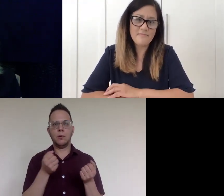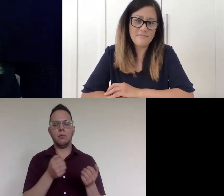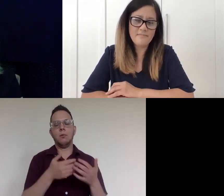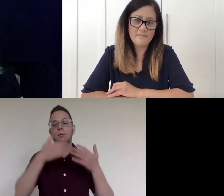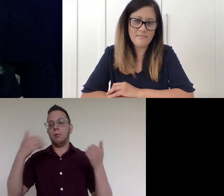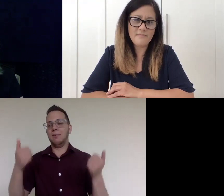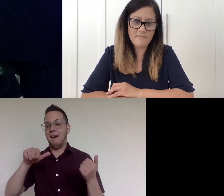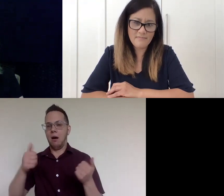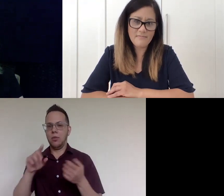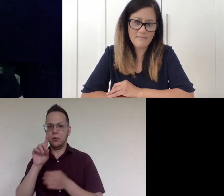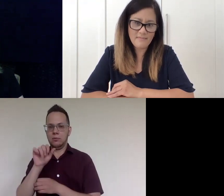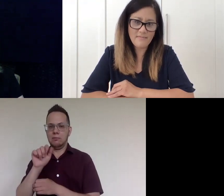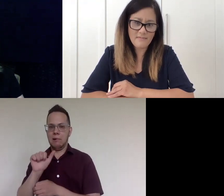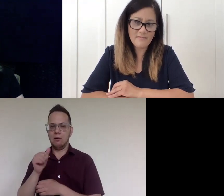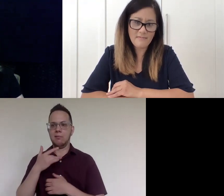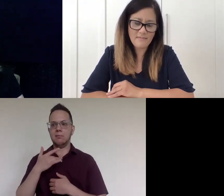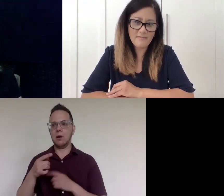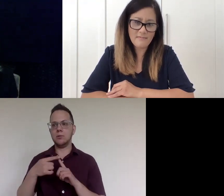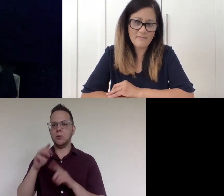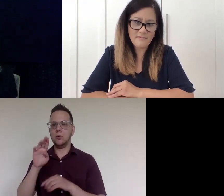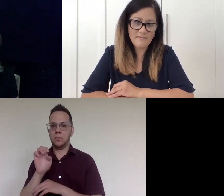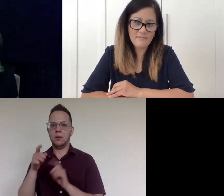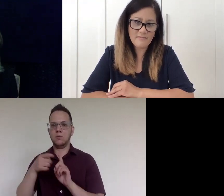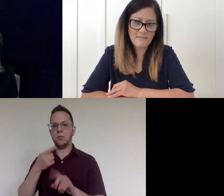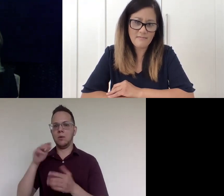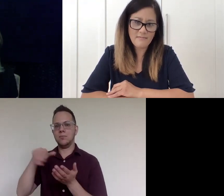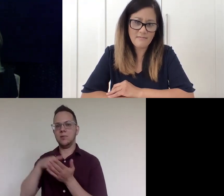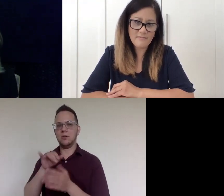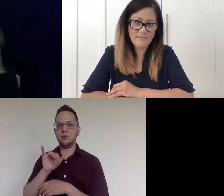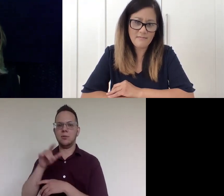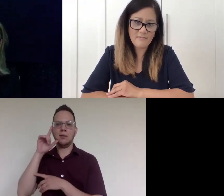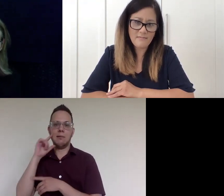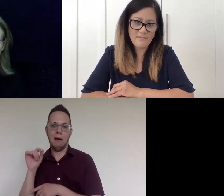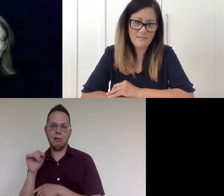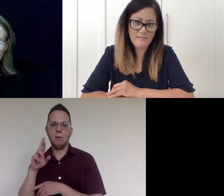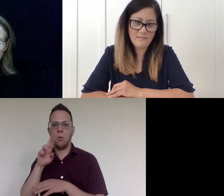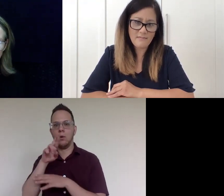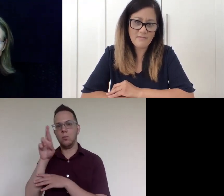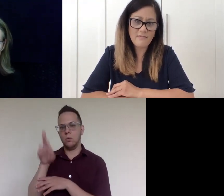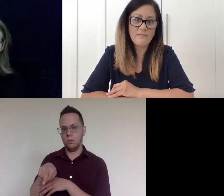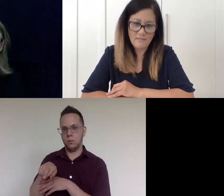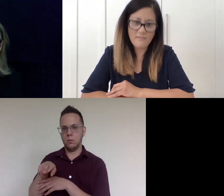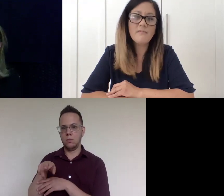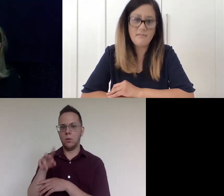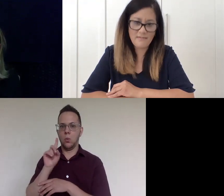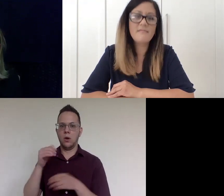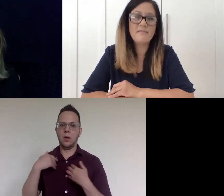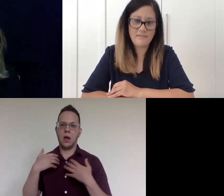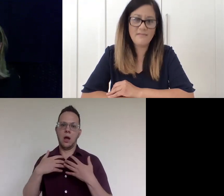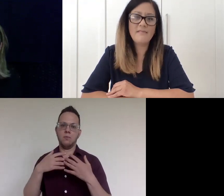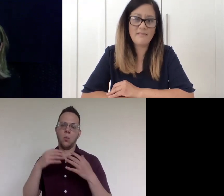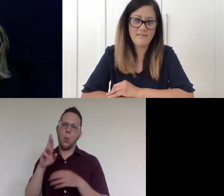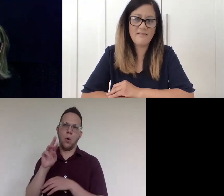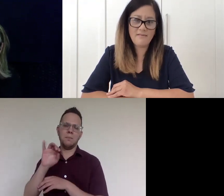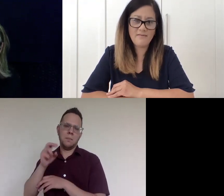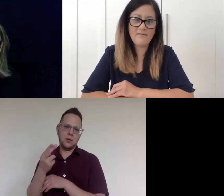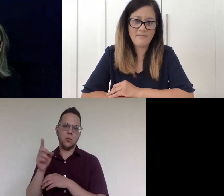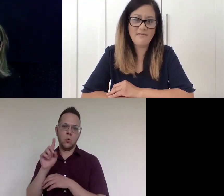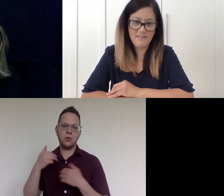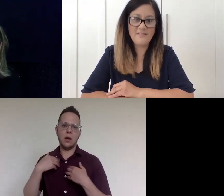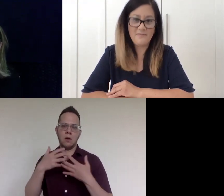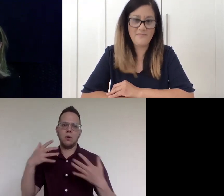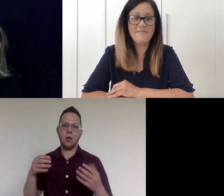the impact of language deprivation on health versus other data that tends to be from Gallaudet or Rochester or